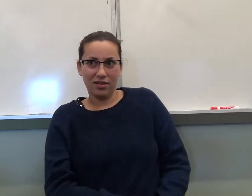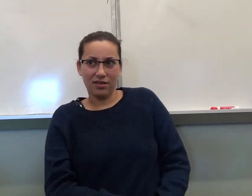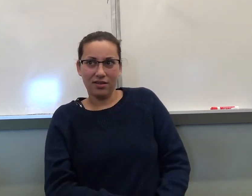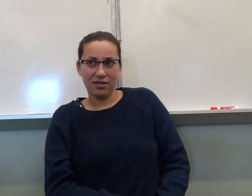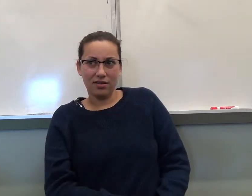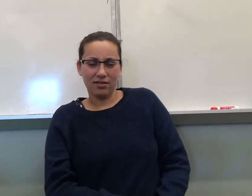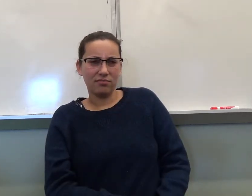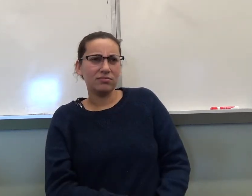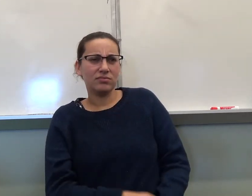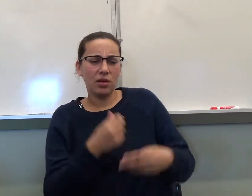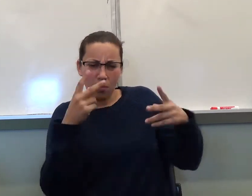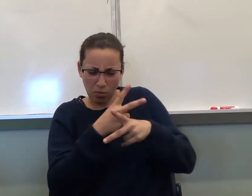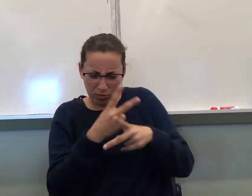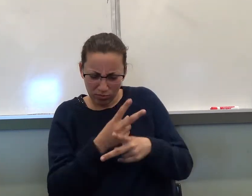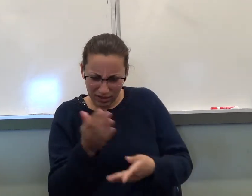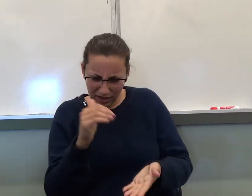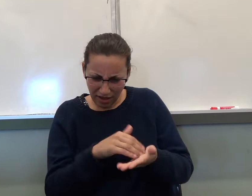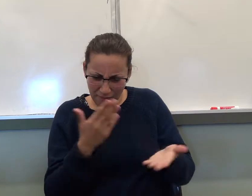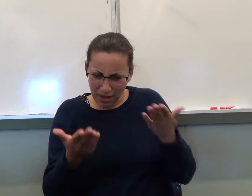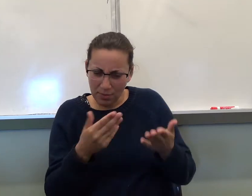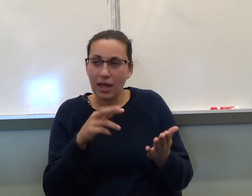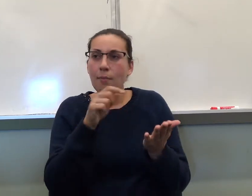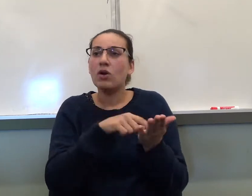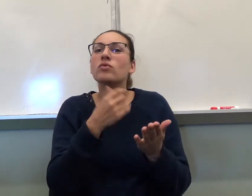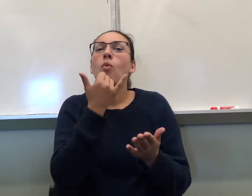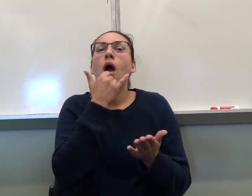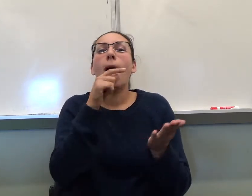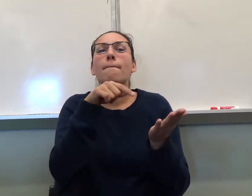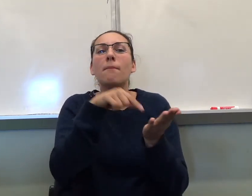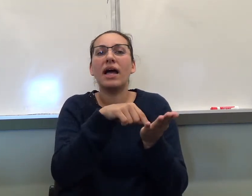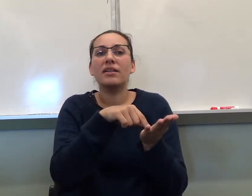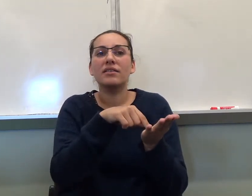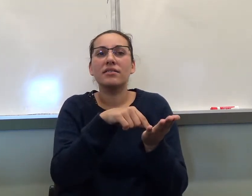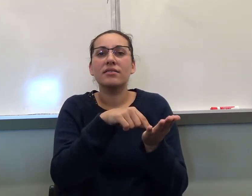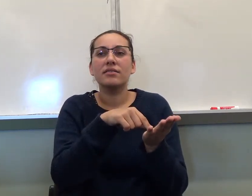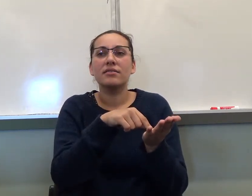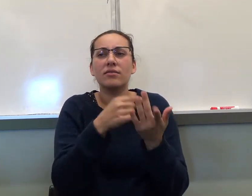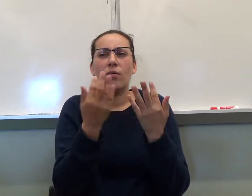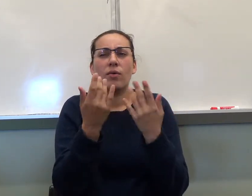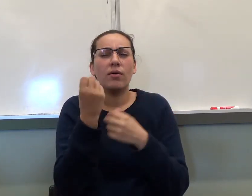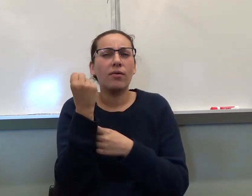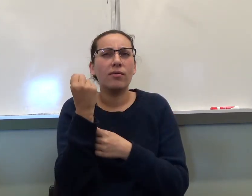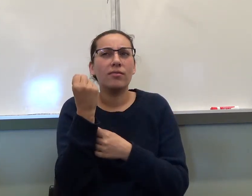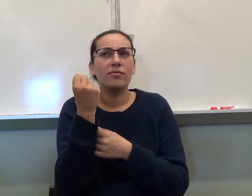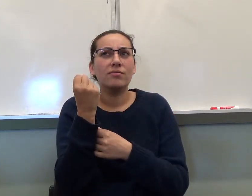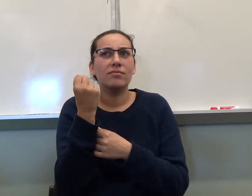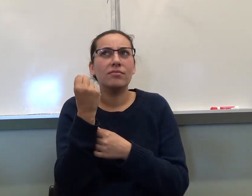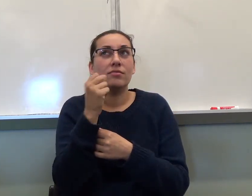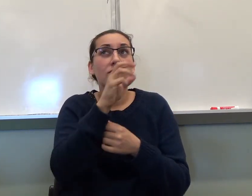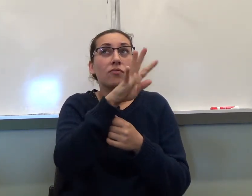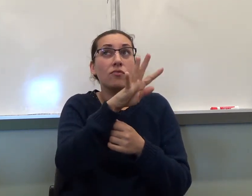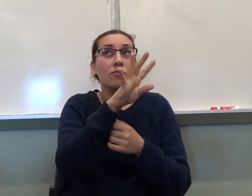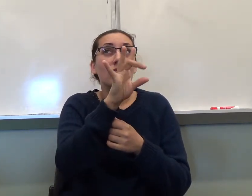Let me multiply that again, maybe I pushed the wrong buttons. Hang on. All right, 48 times